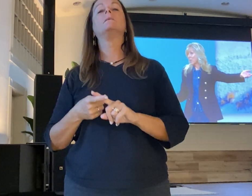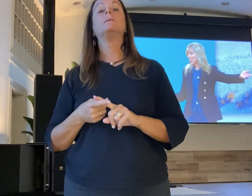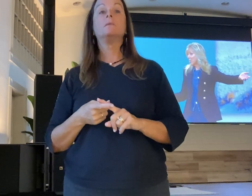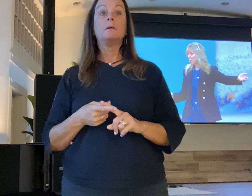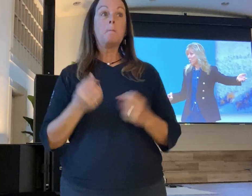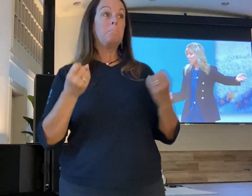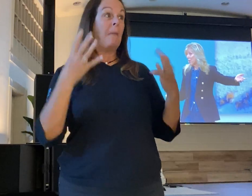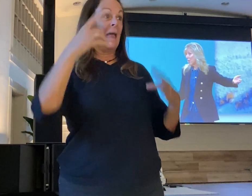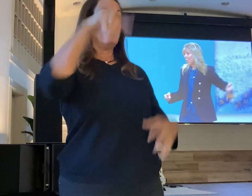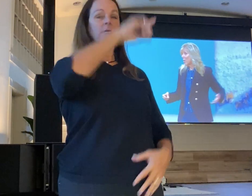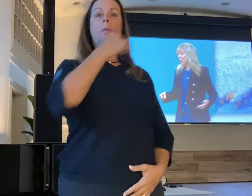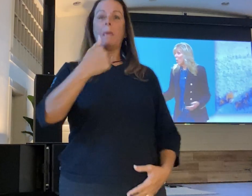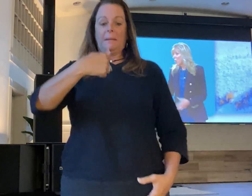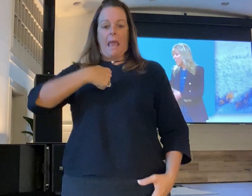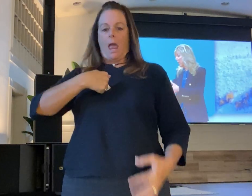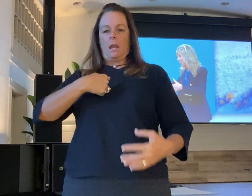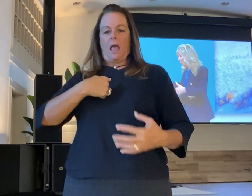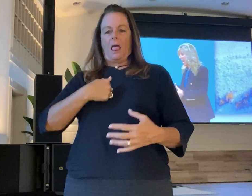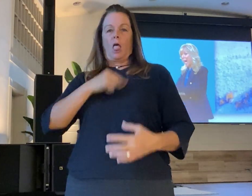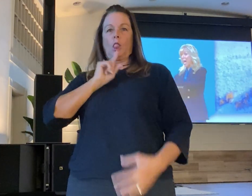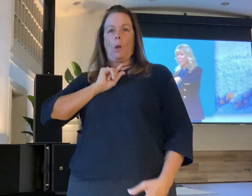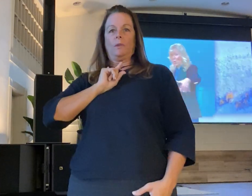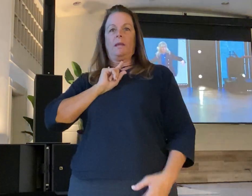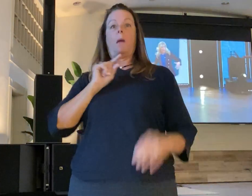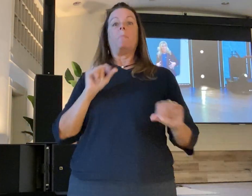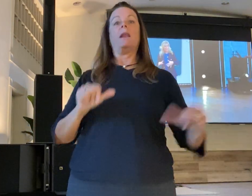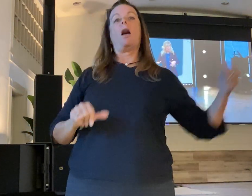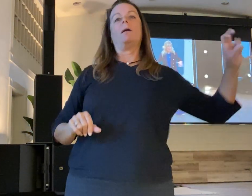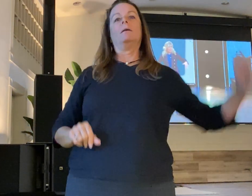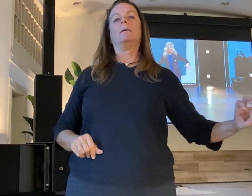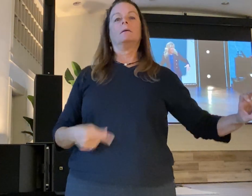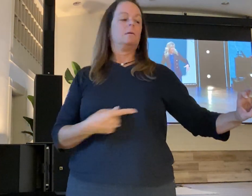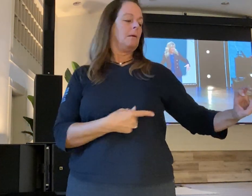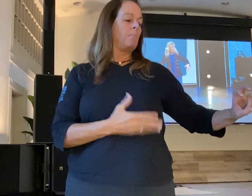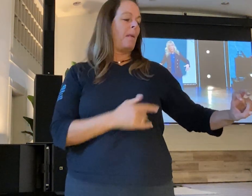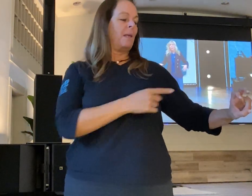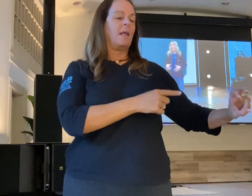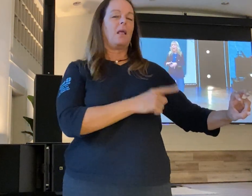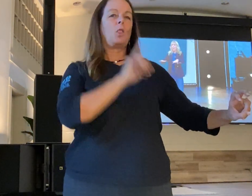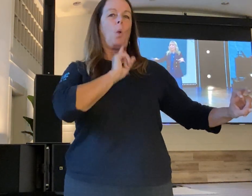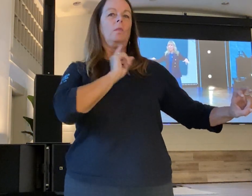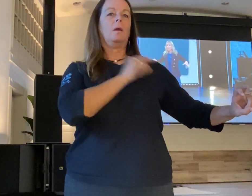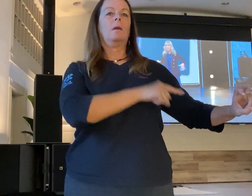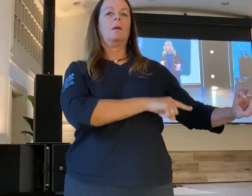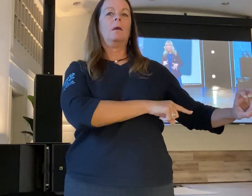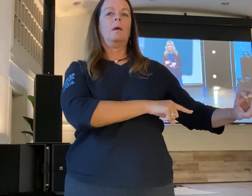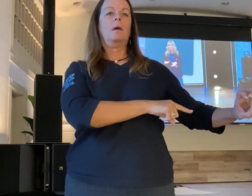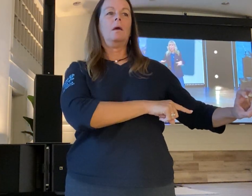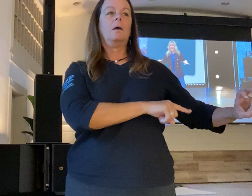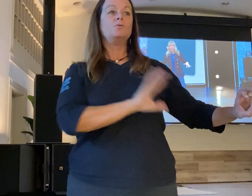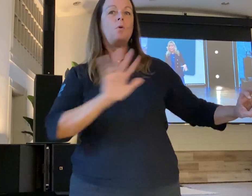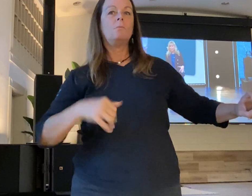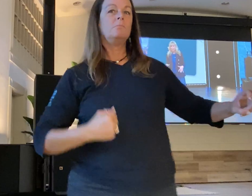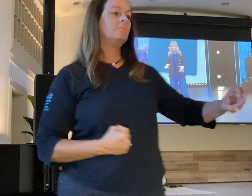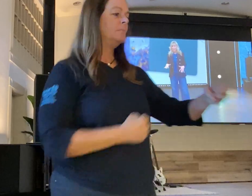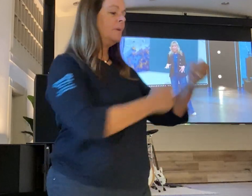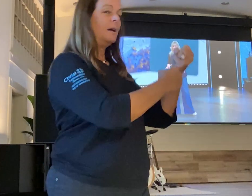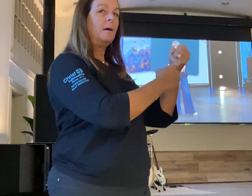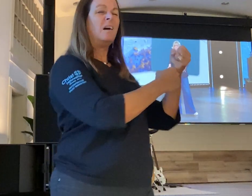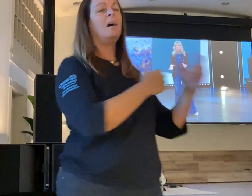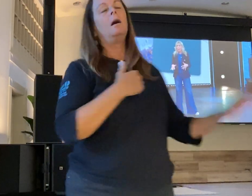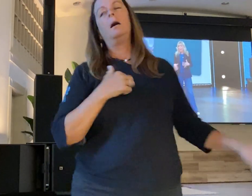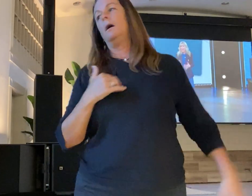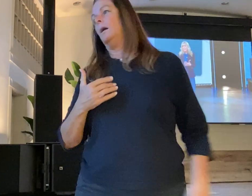65%, according to research, we have a crowd in our lives. Like, we have a really full